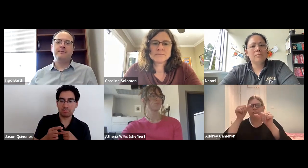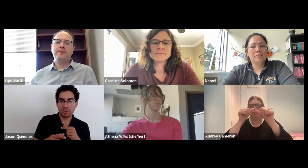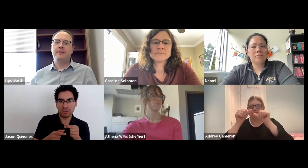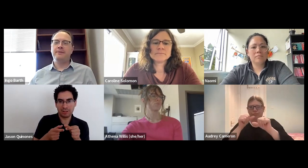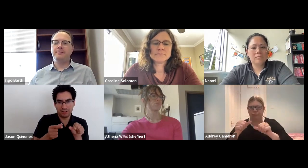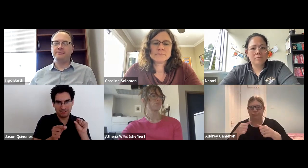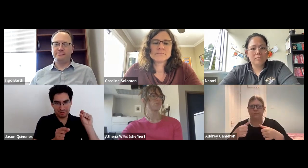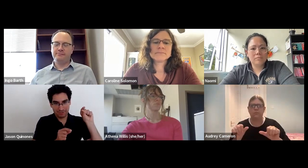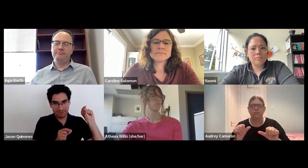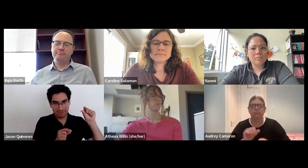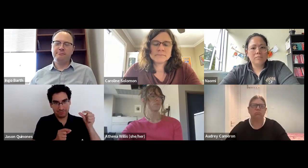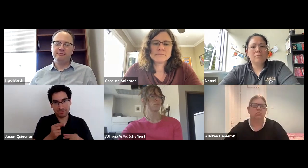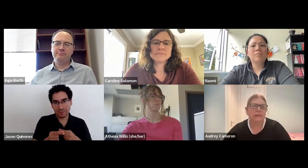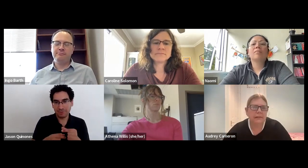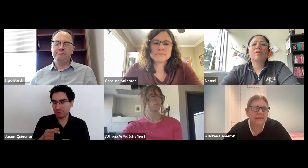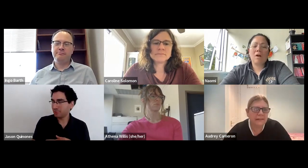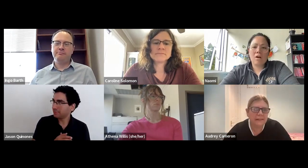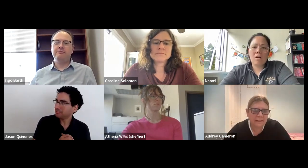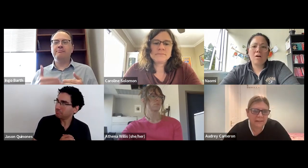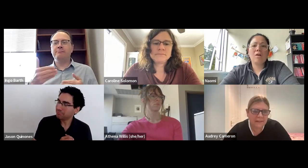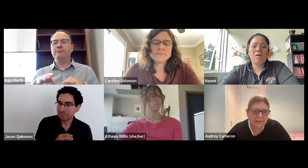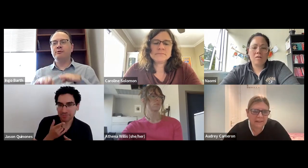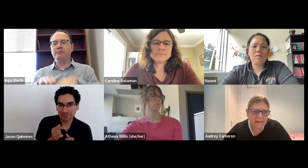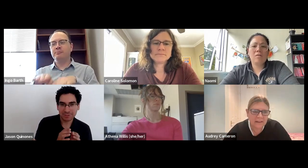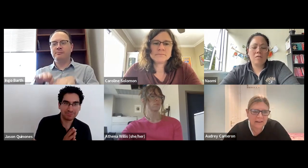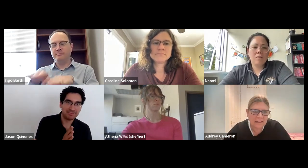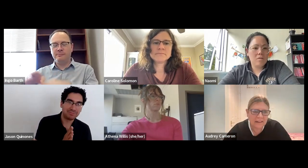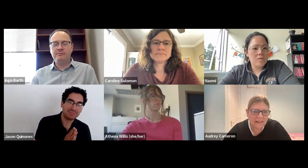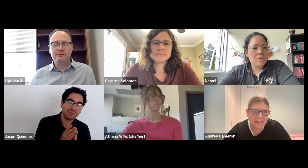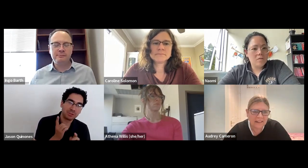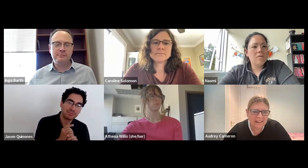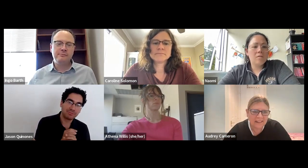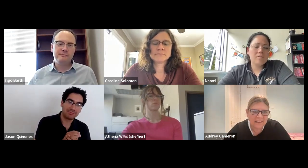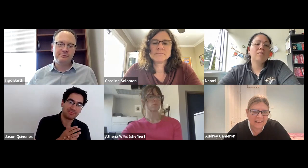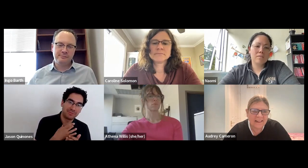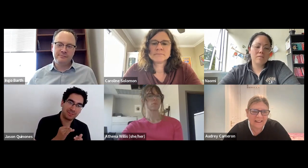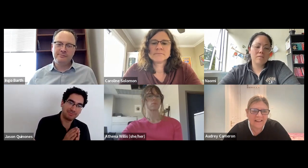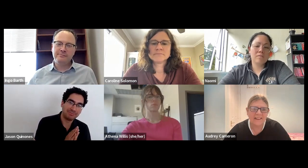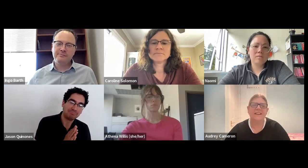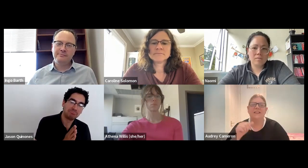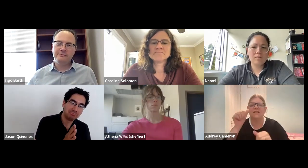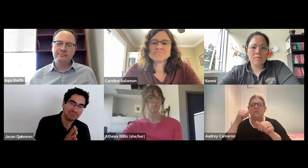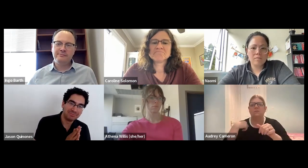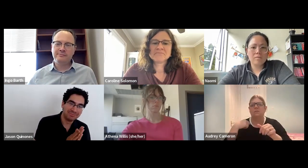Okay, algorithm. So with a G hand shape. Yeah, like the steps, the little steps along the way.